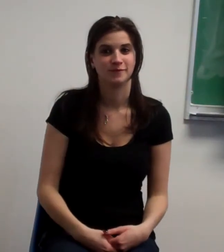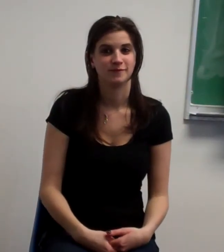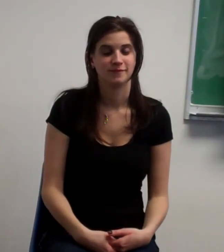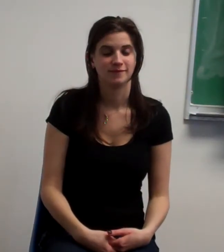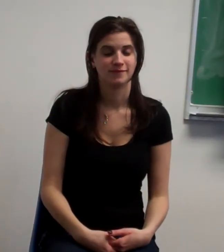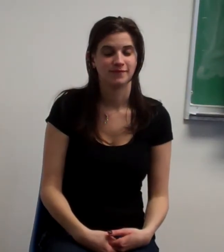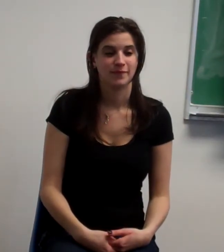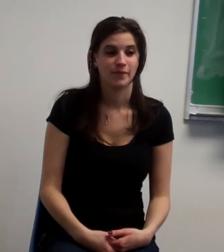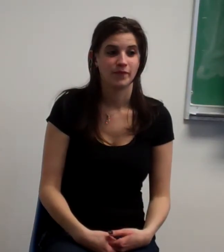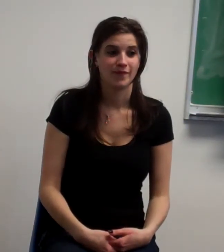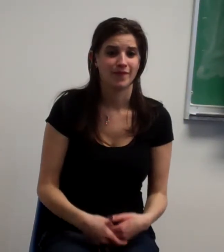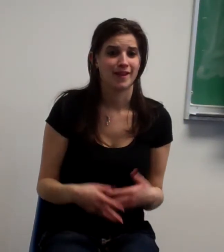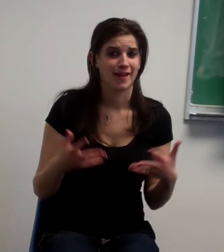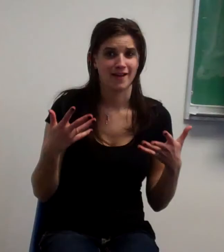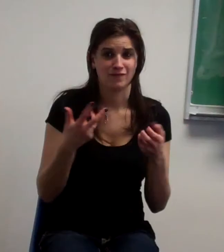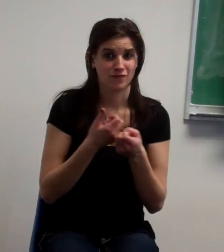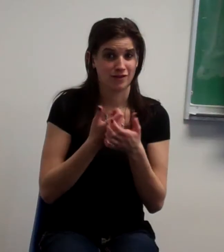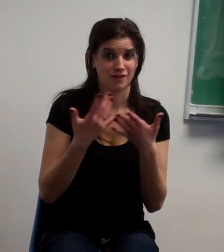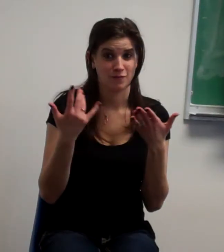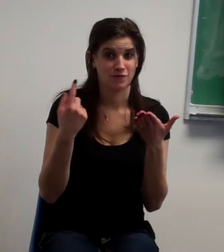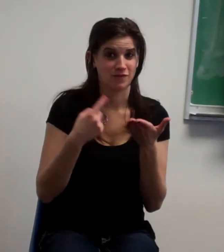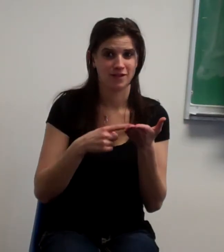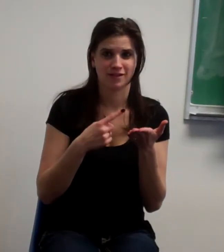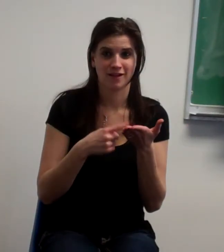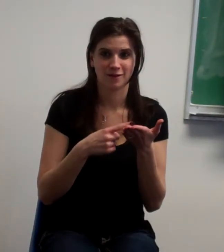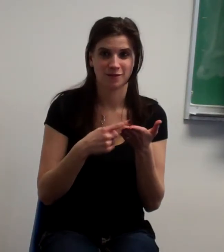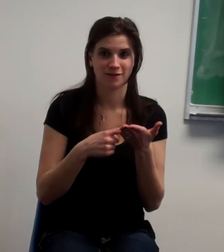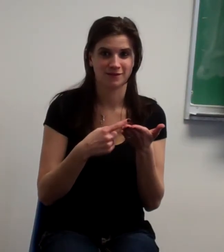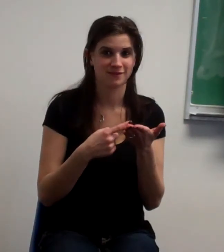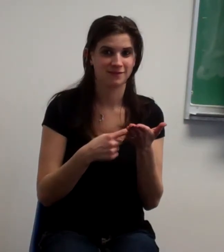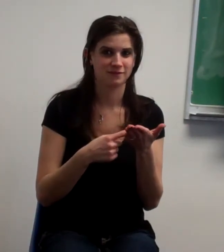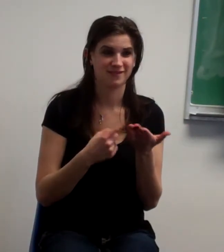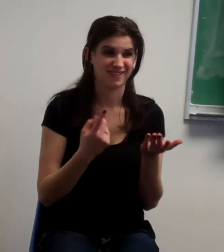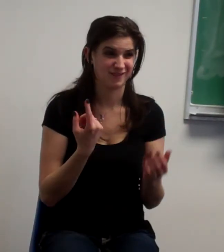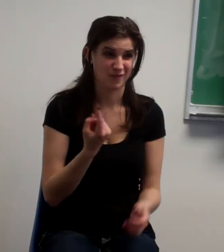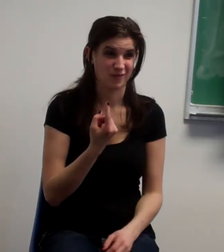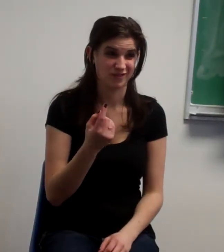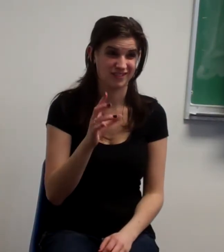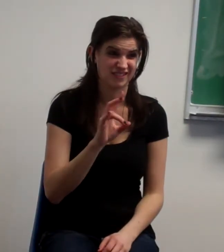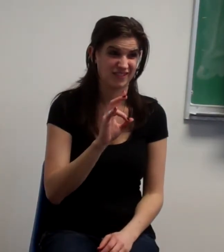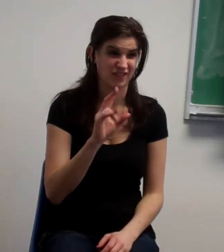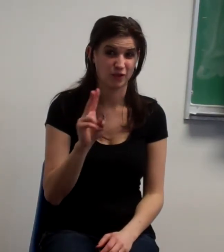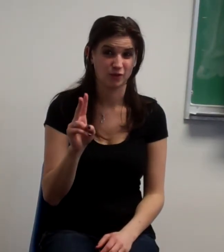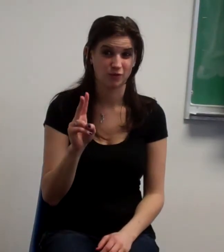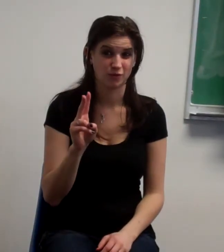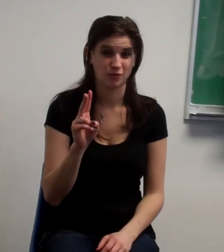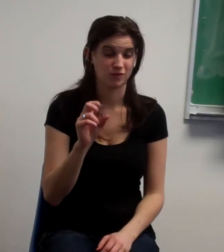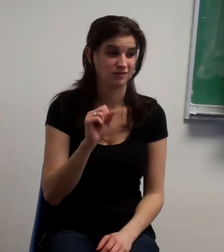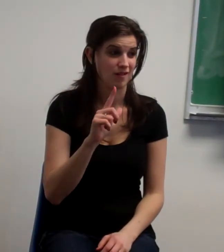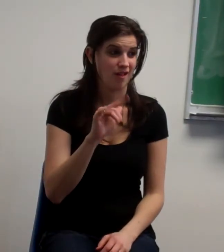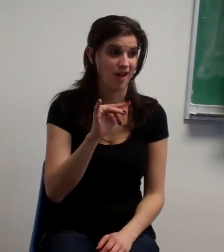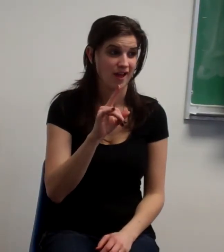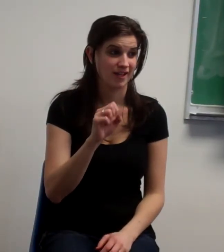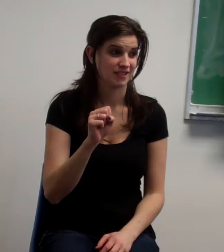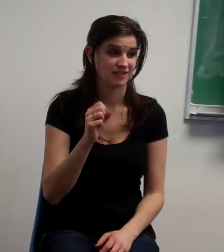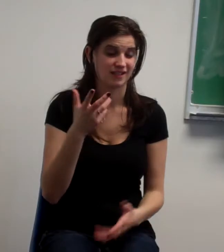Everything that we've covered here, there are only 72 slides, I think, on this section. Because I had to split it because it's too big.